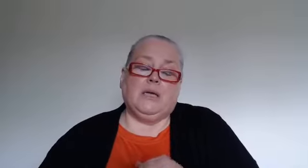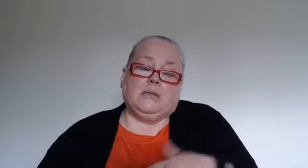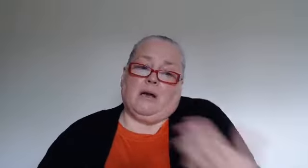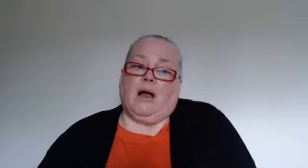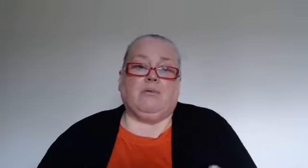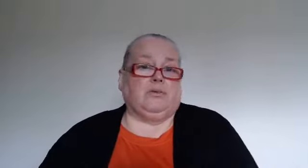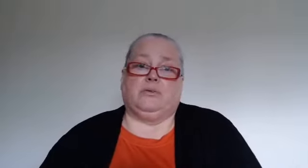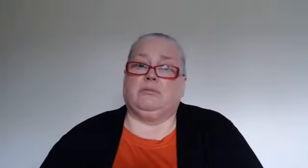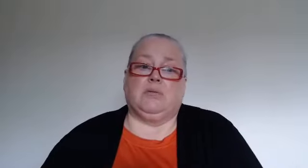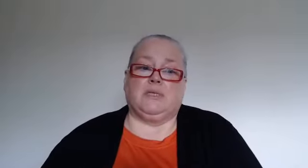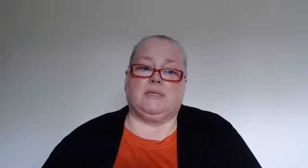There are other, as I said,